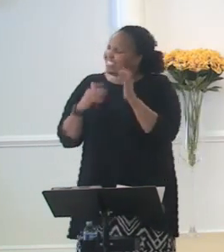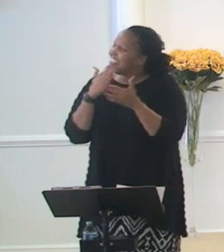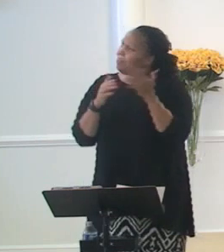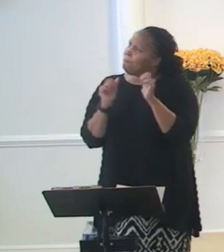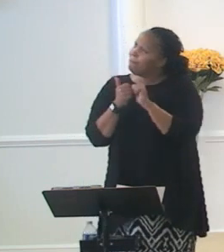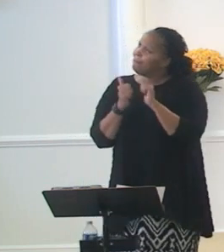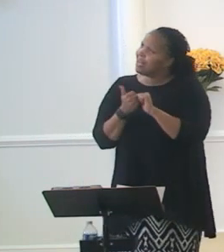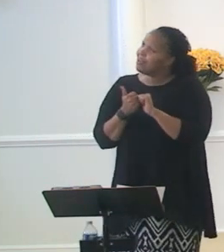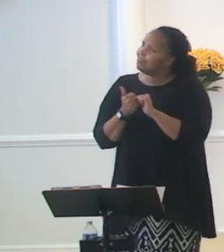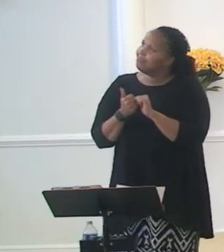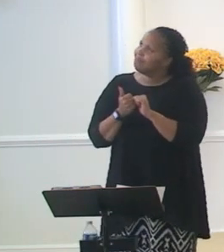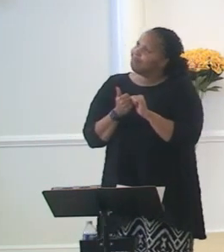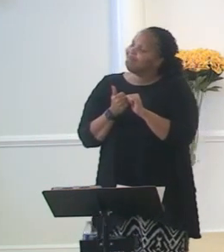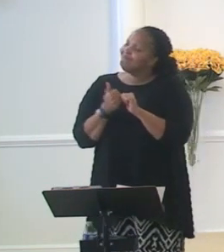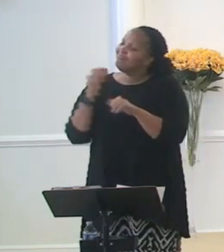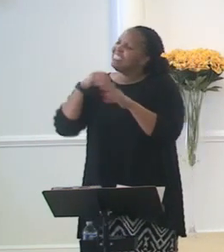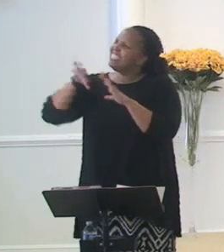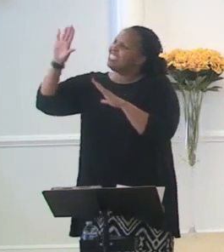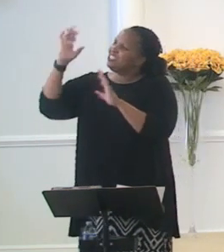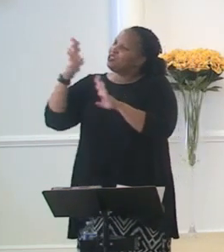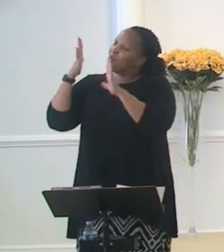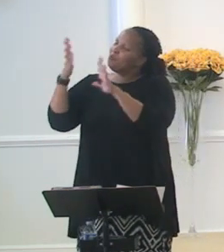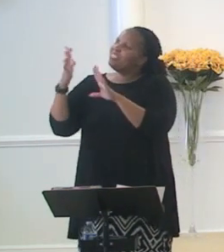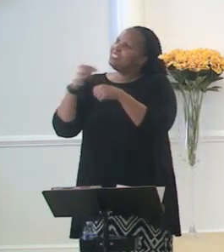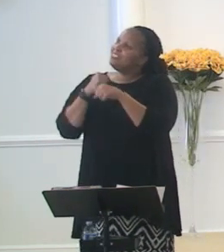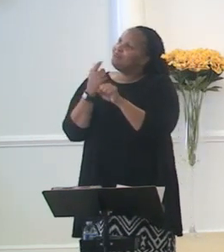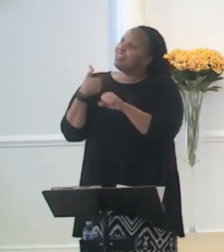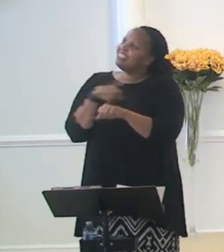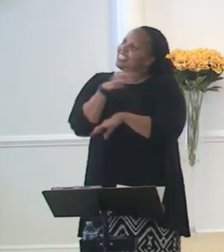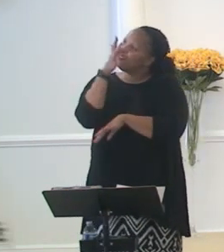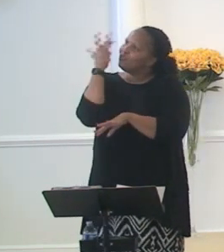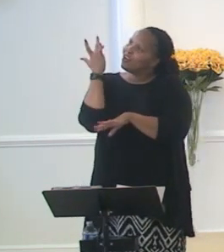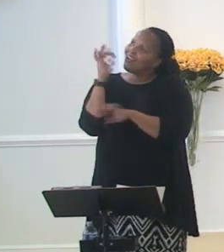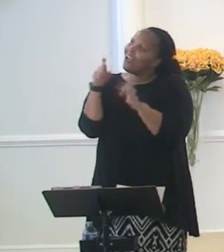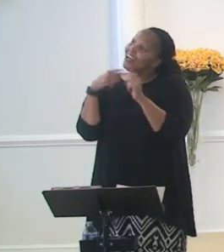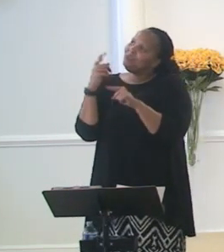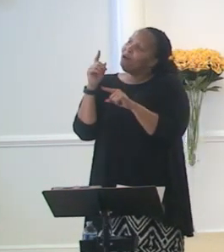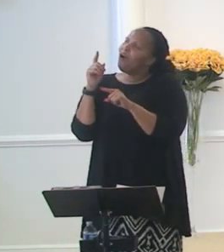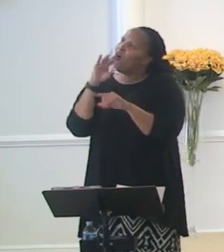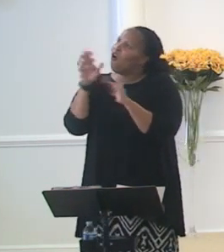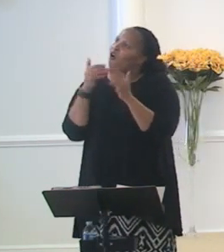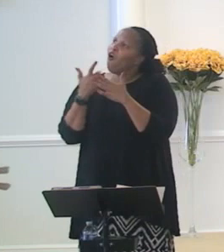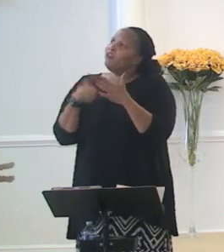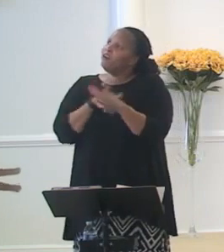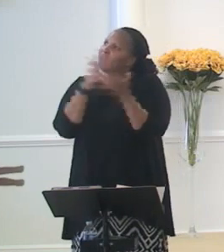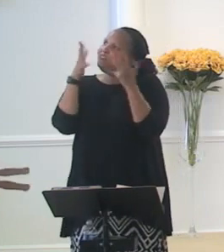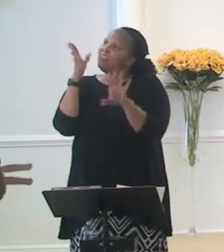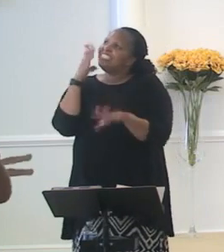Somehow, in your presence, it makes us forget about all that we had to go through.